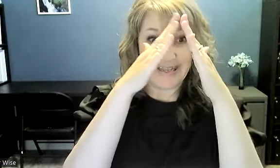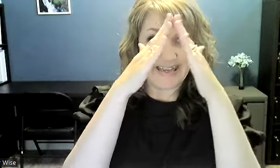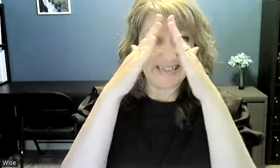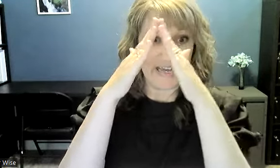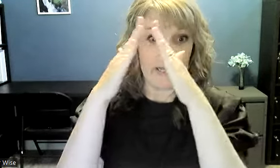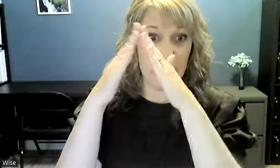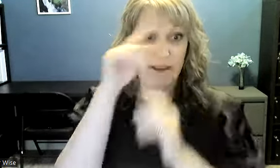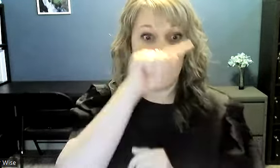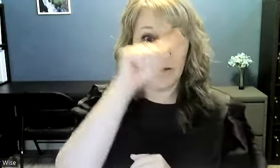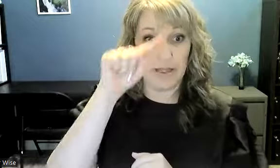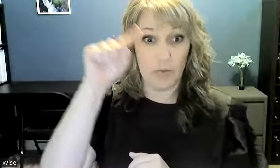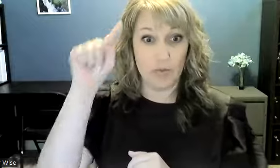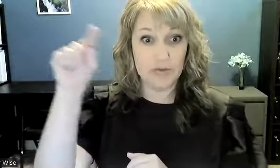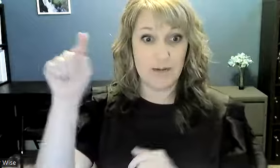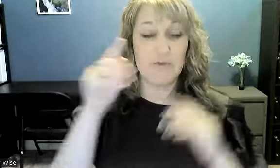a skyline, like rooftops, right?